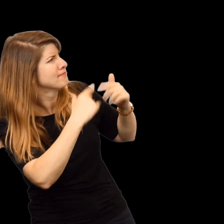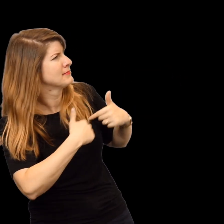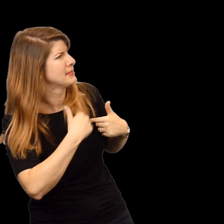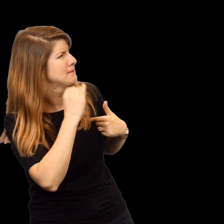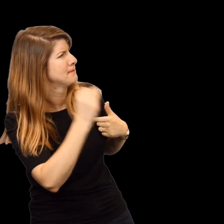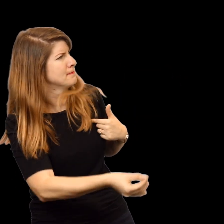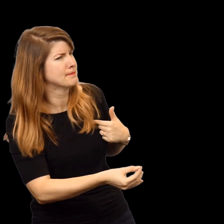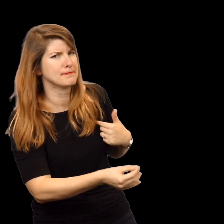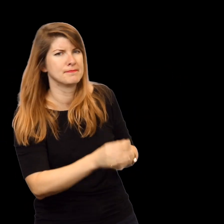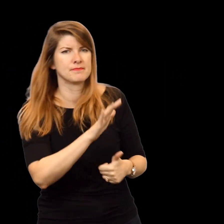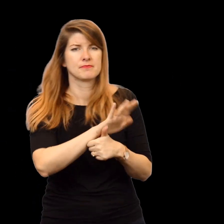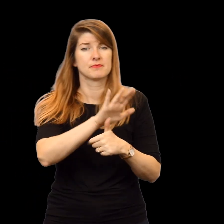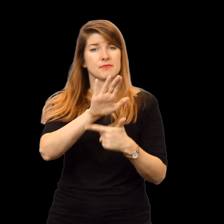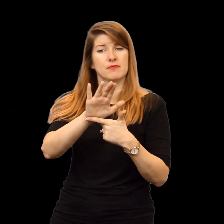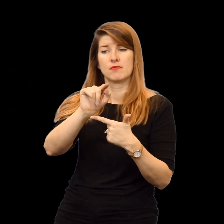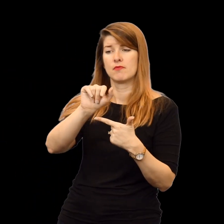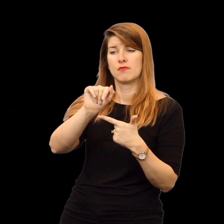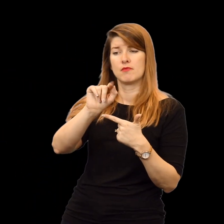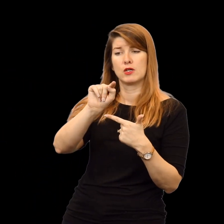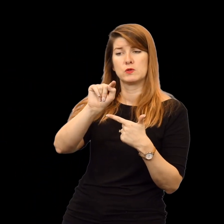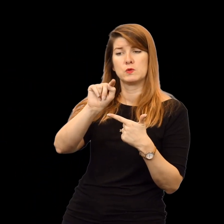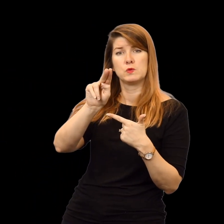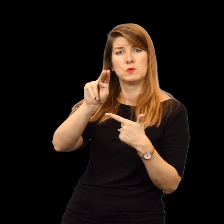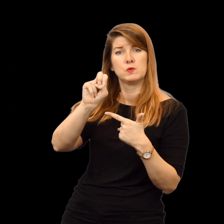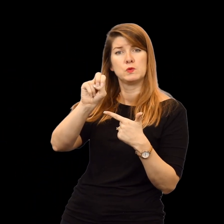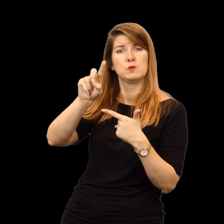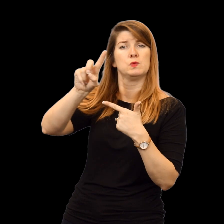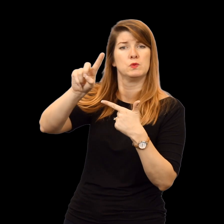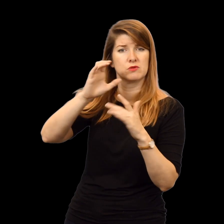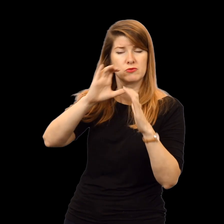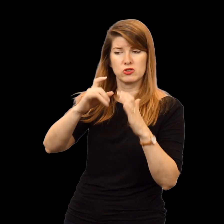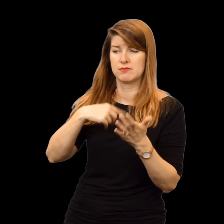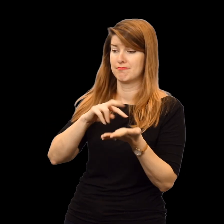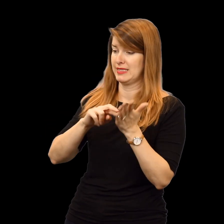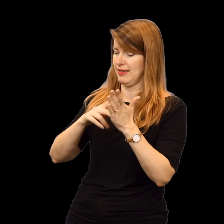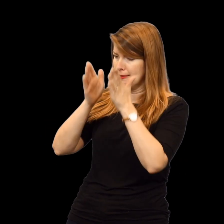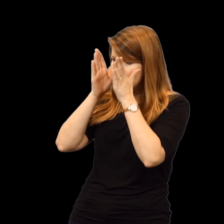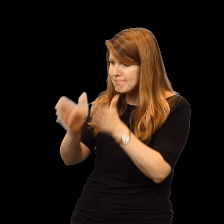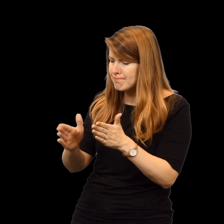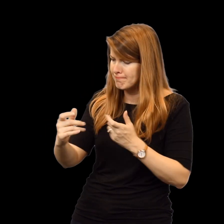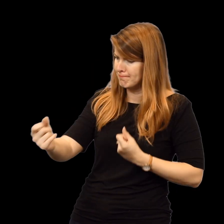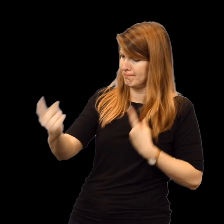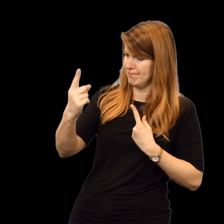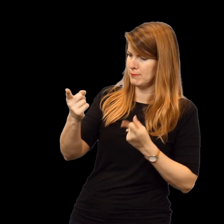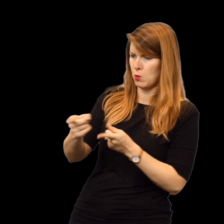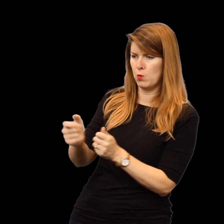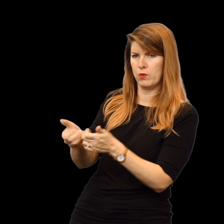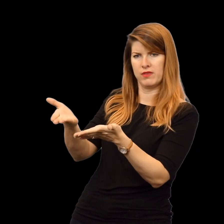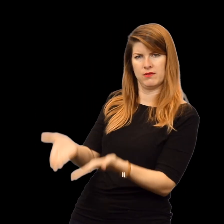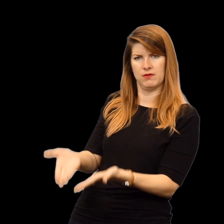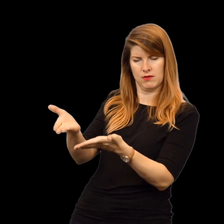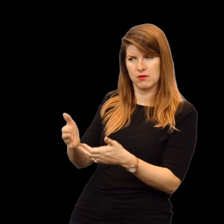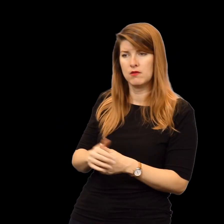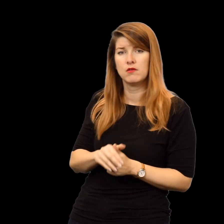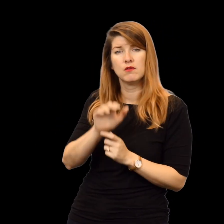not tuned into them. Attuned communication is where I can perceive what's going on inside of them.